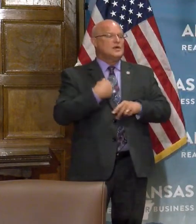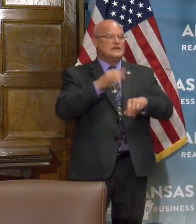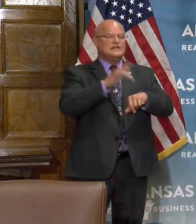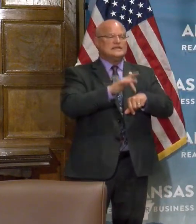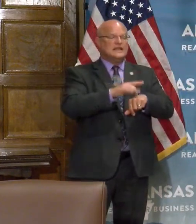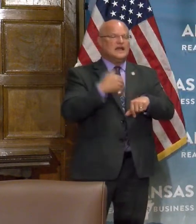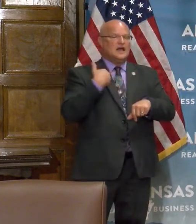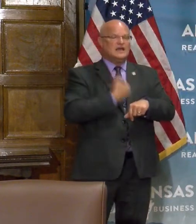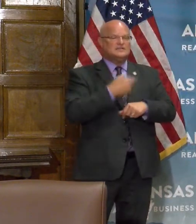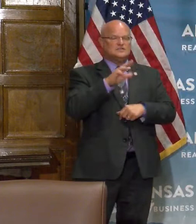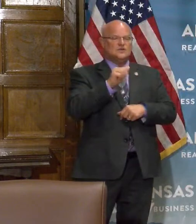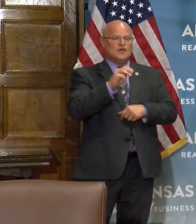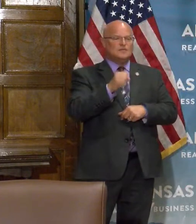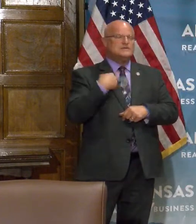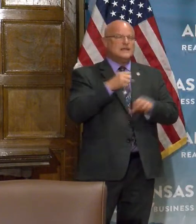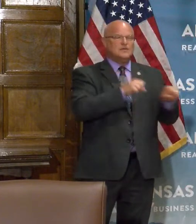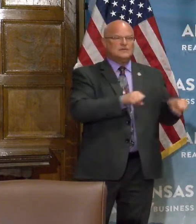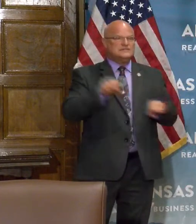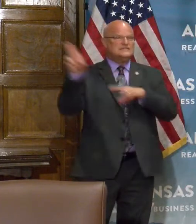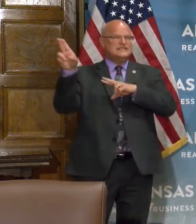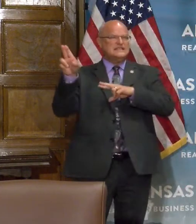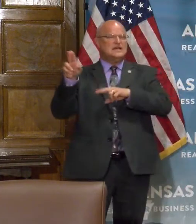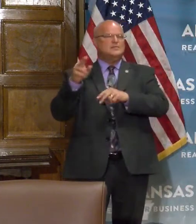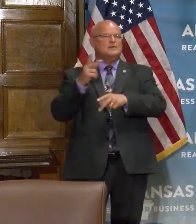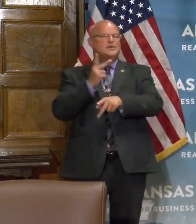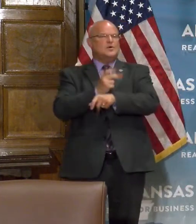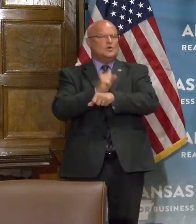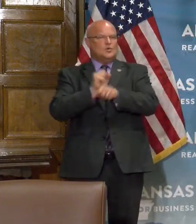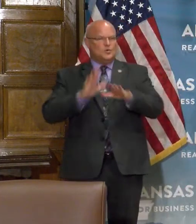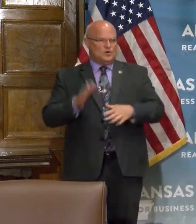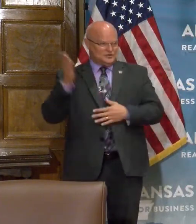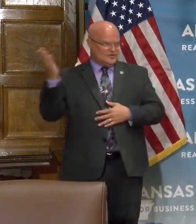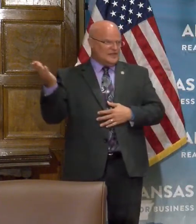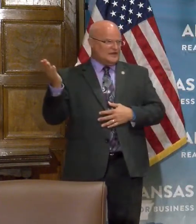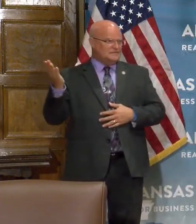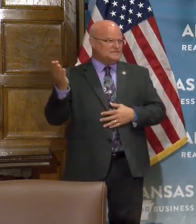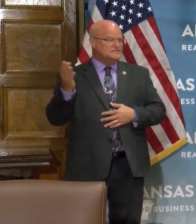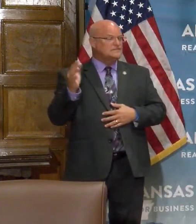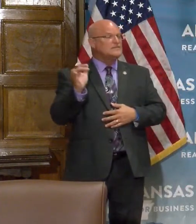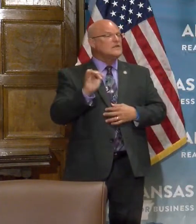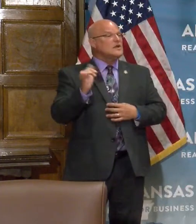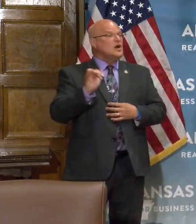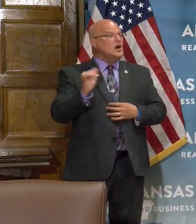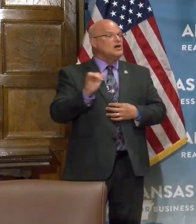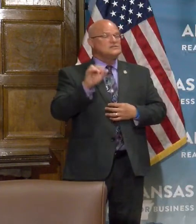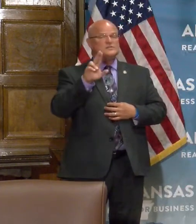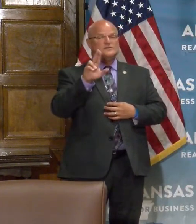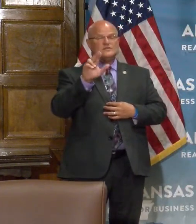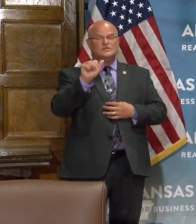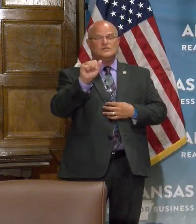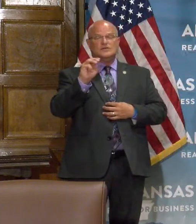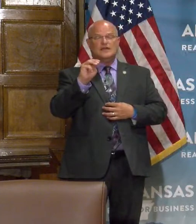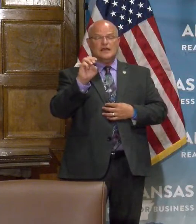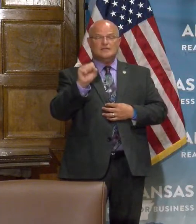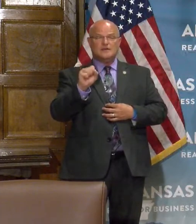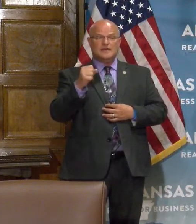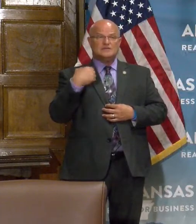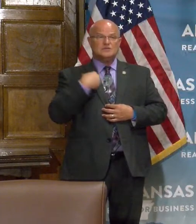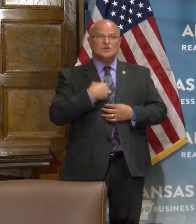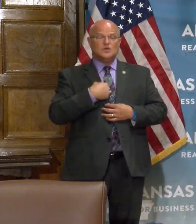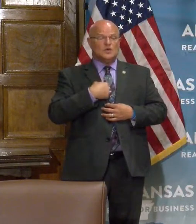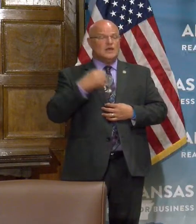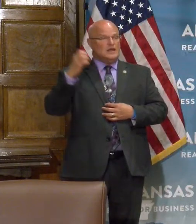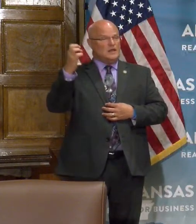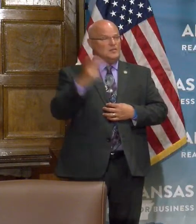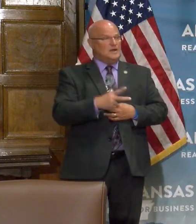tap into UAMS Human Resources to ensure that that happens. We also, at UAMS, are essentially